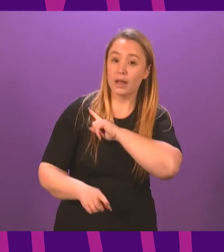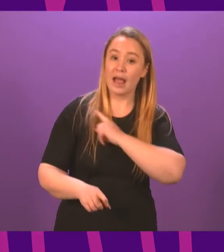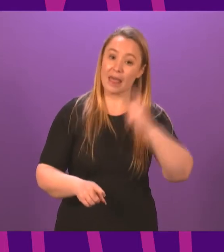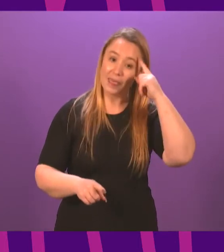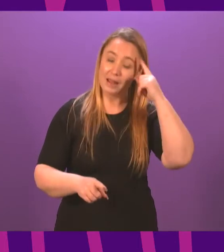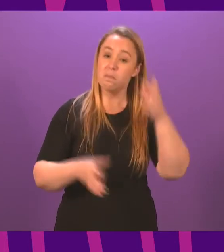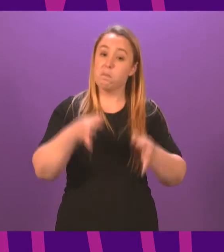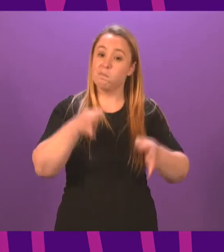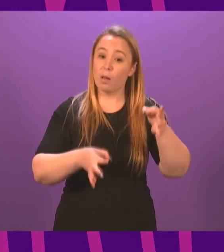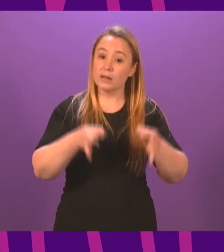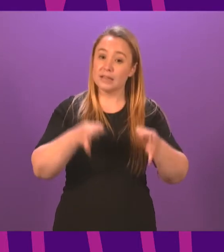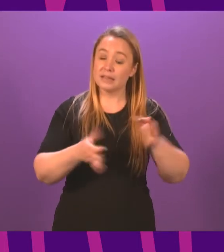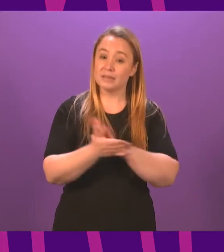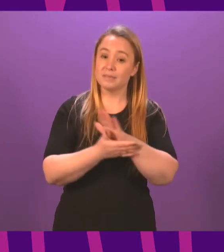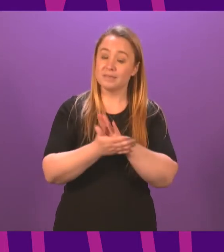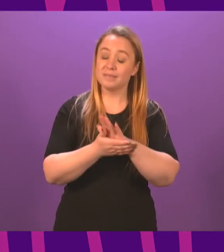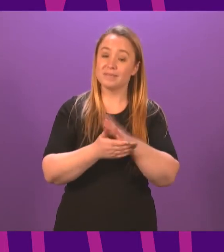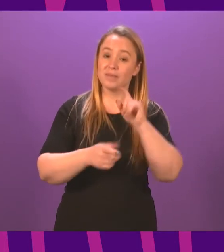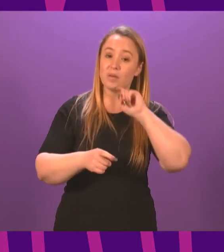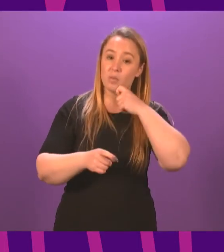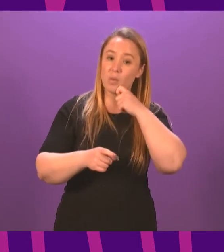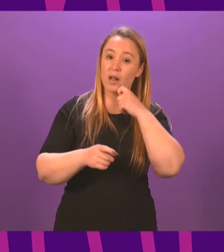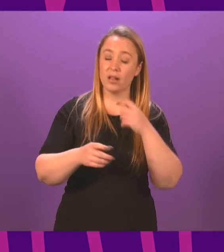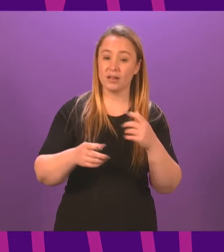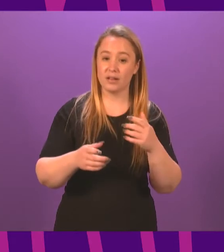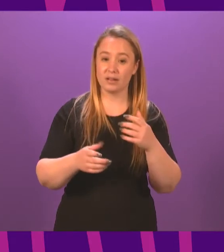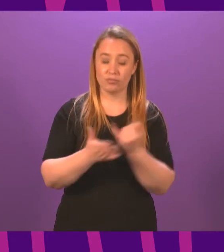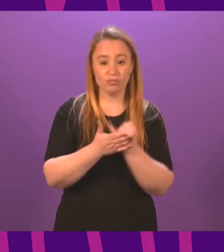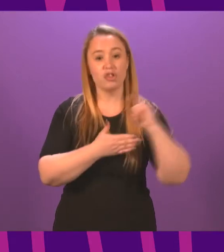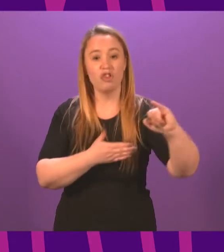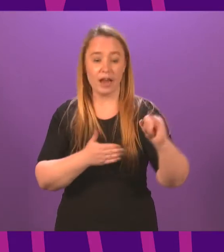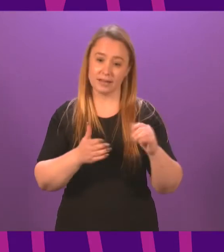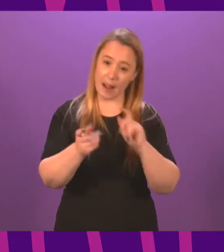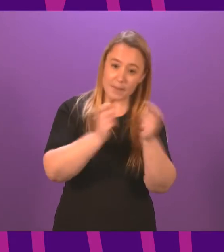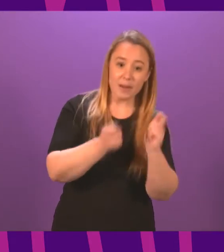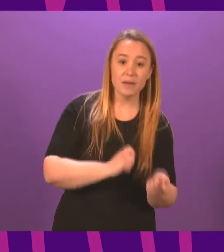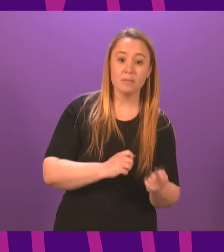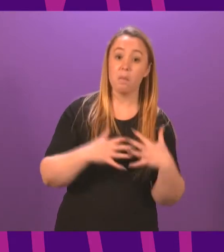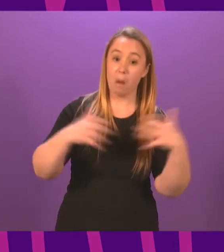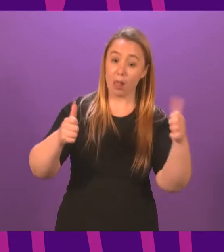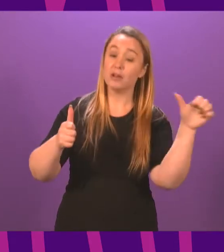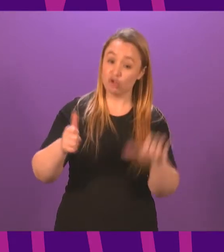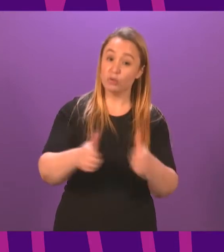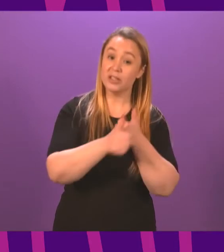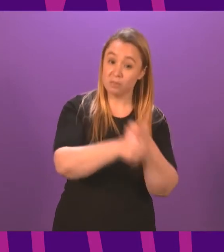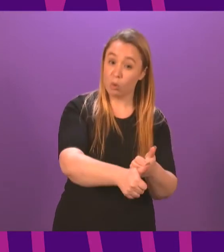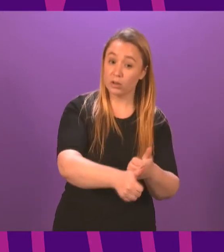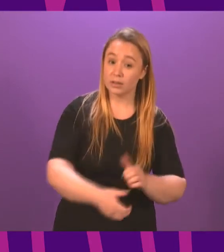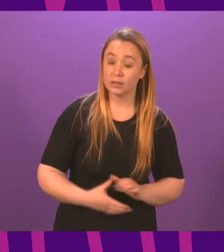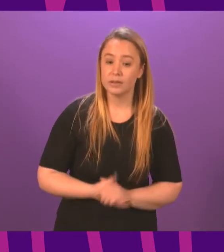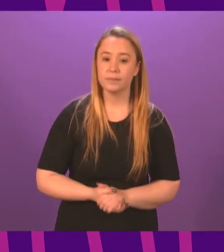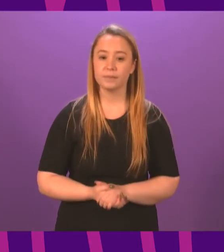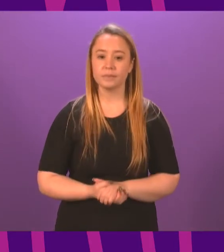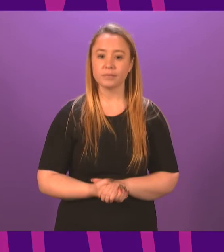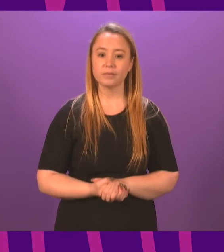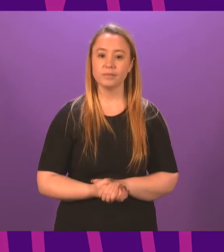party politics might intervene to vote this amendment down when the whole Parliament should be supporting it. Richard Leonard. Thank